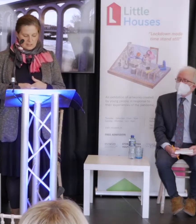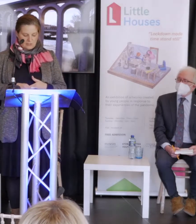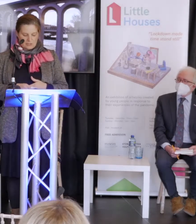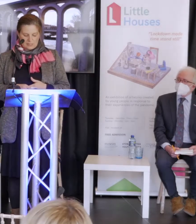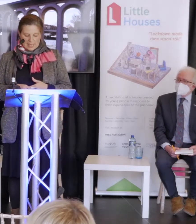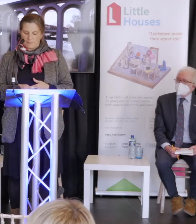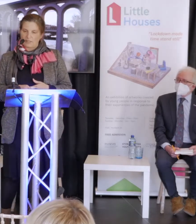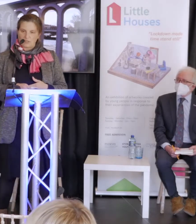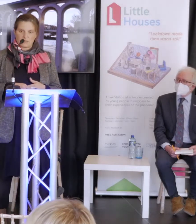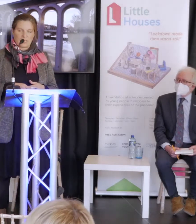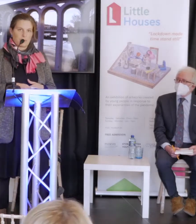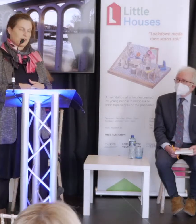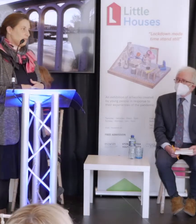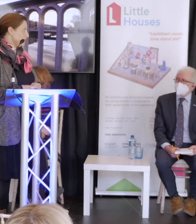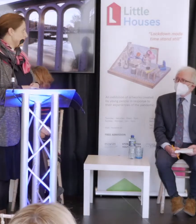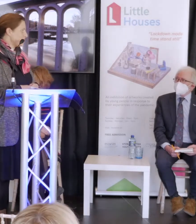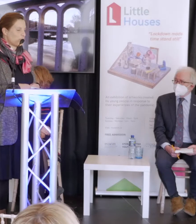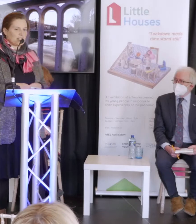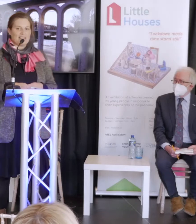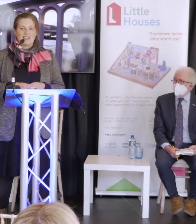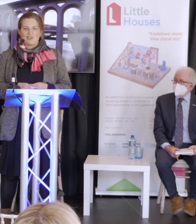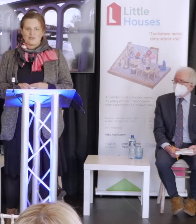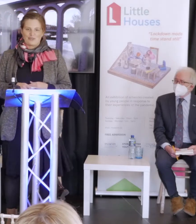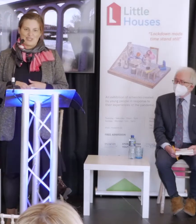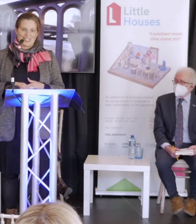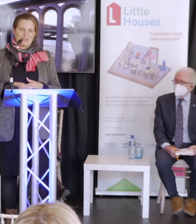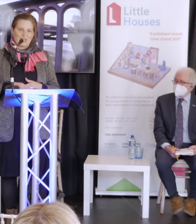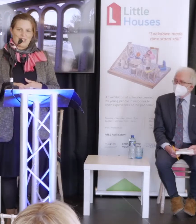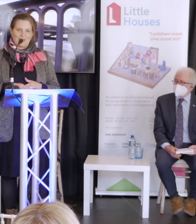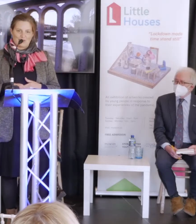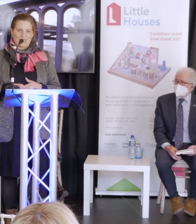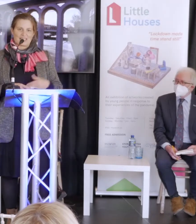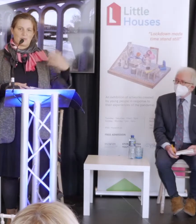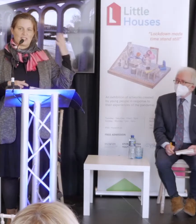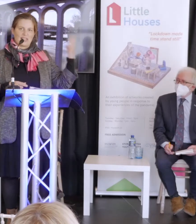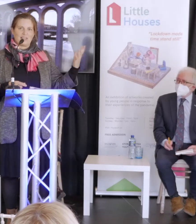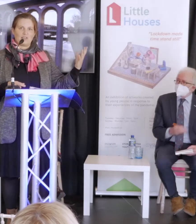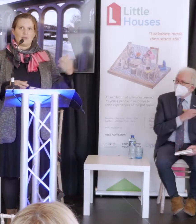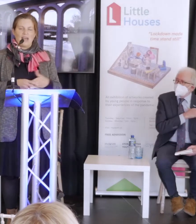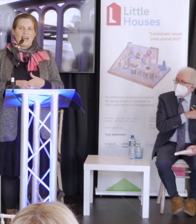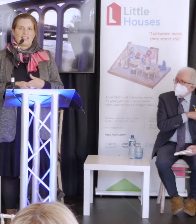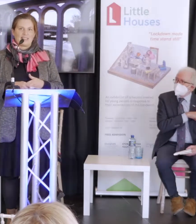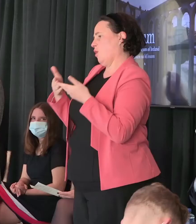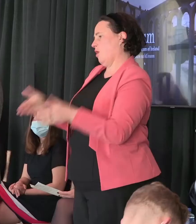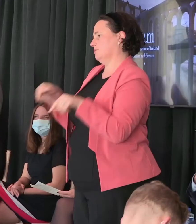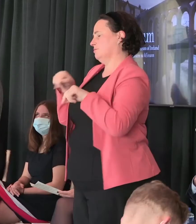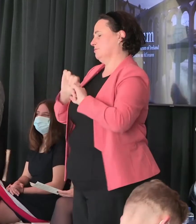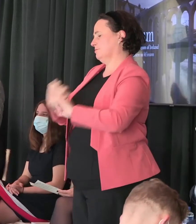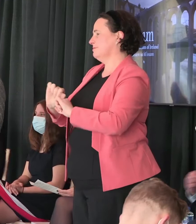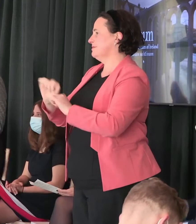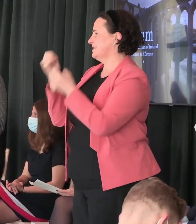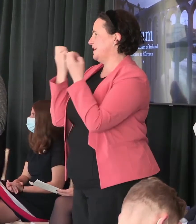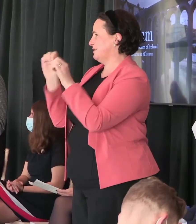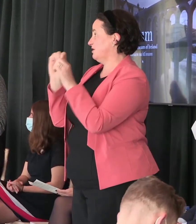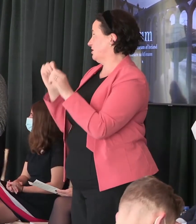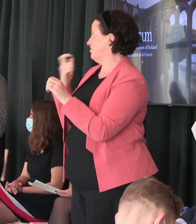to introduce Minister of State Malcolm Noonan this morning, who officially will launch the exhibition and who I think has just been up to